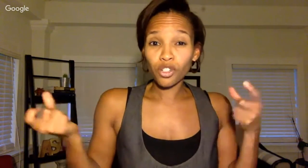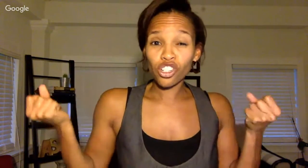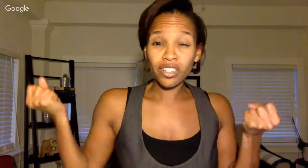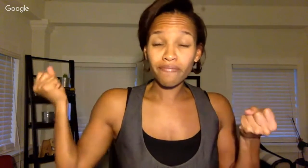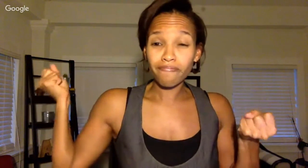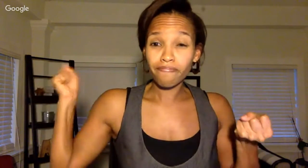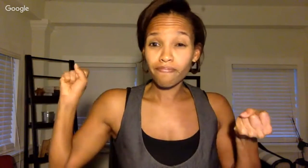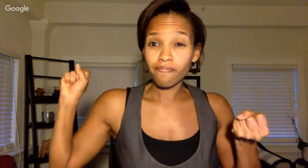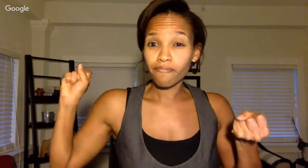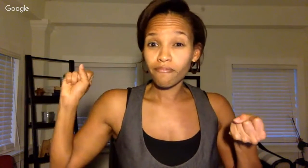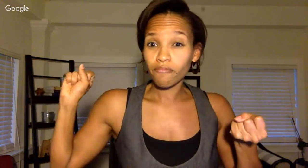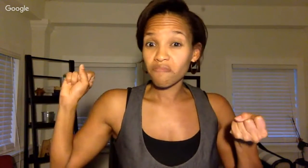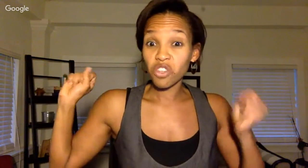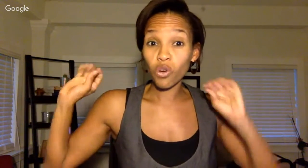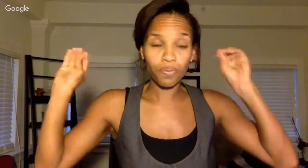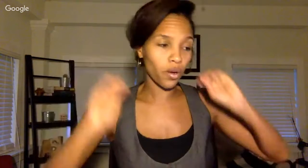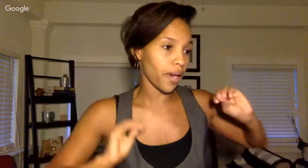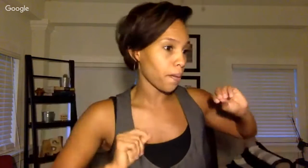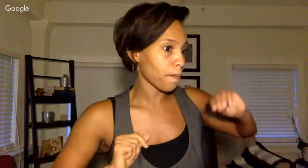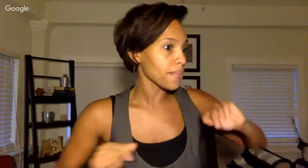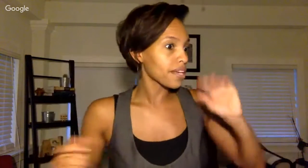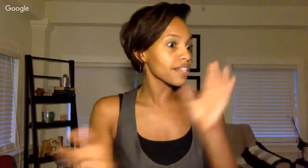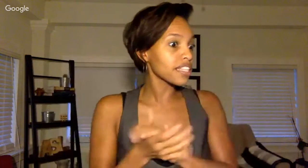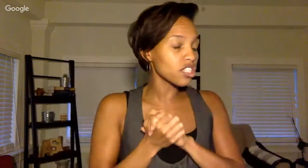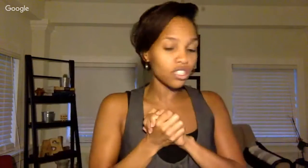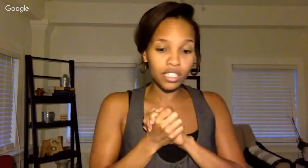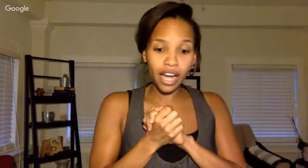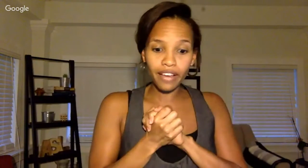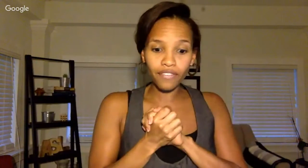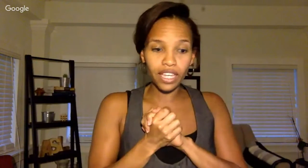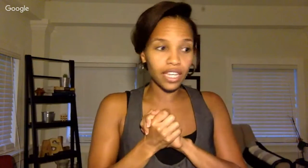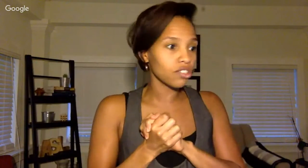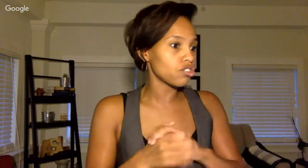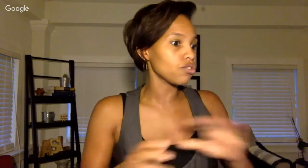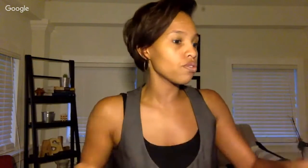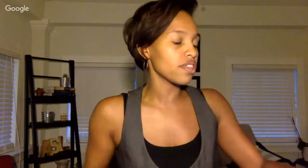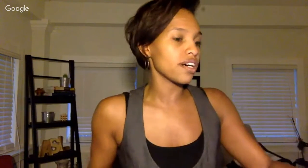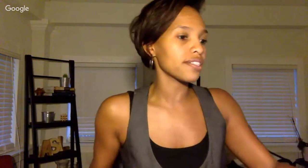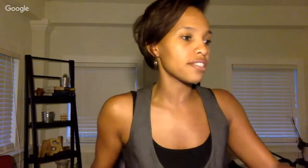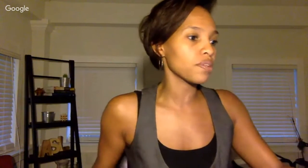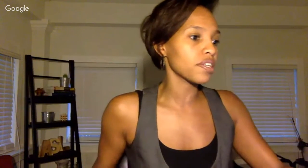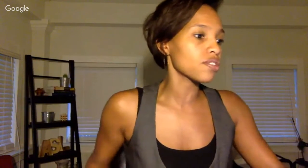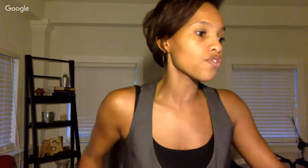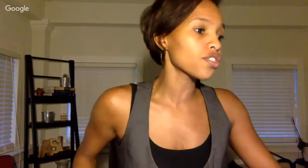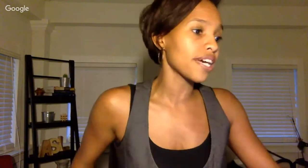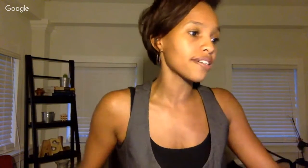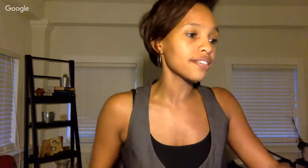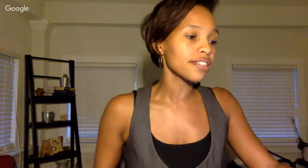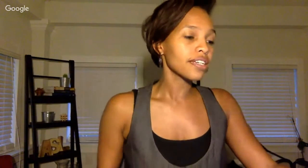Patricia? Nope. Okay. Let's dive into the stimulus. First sentence.